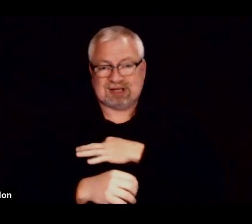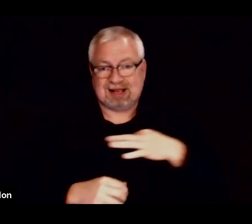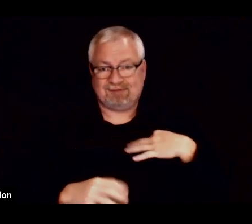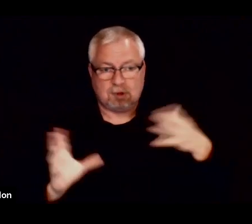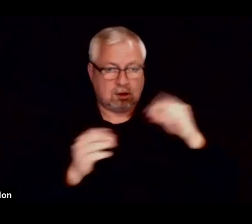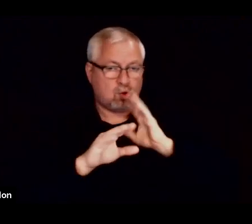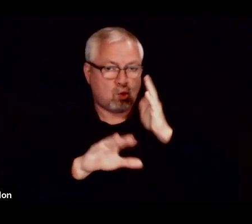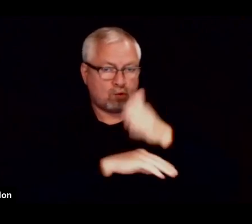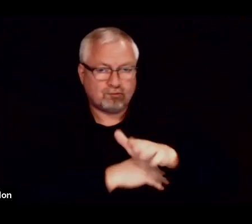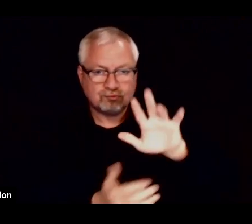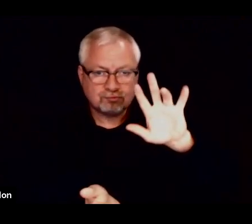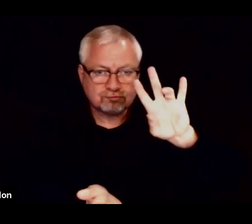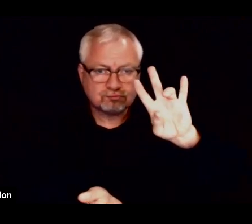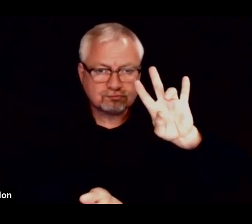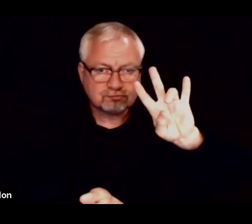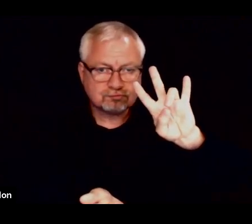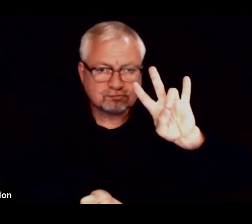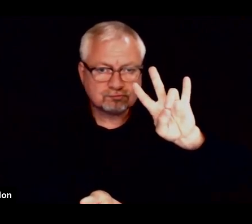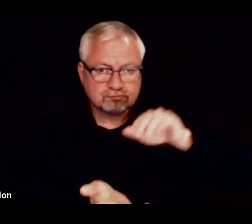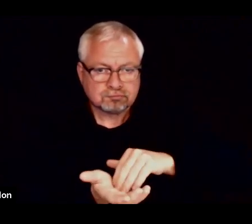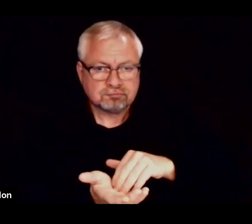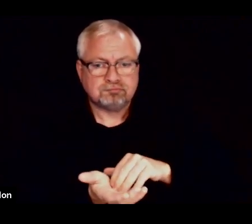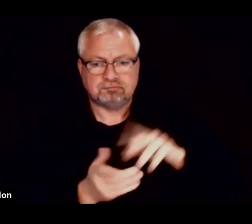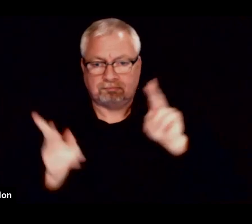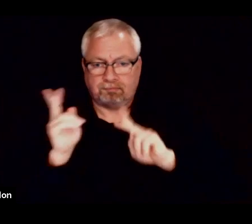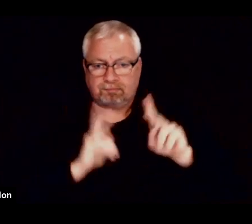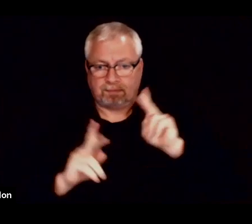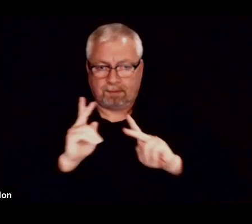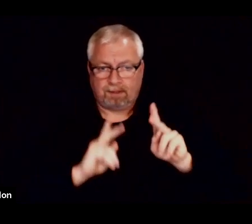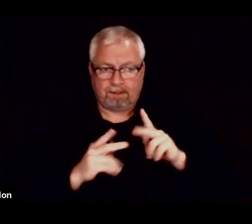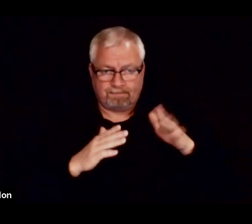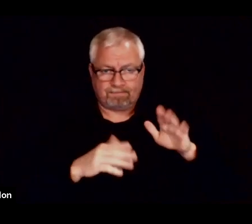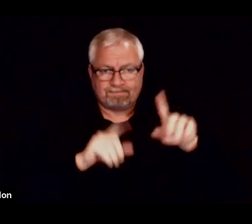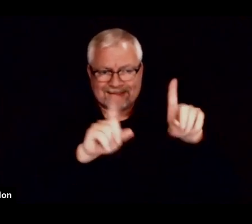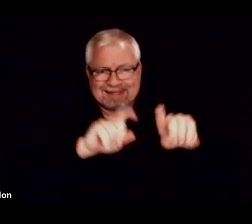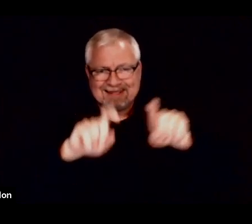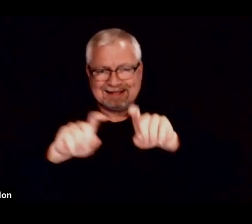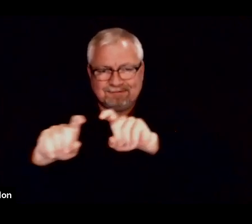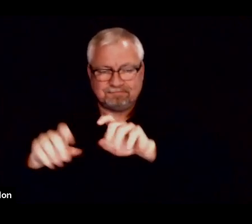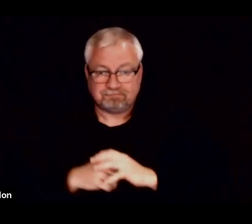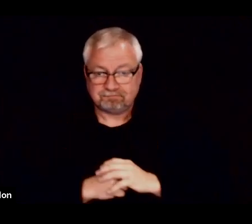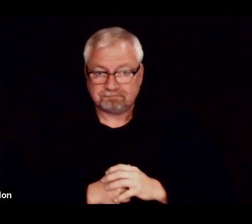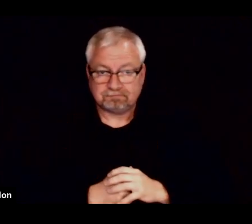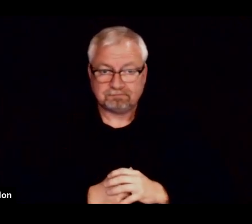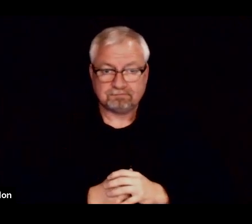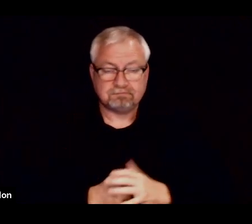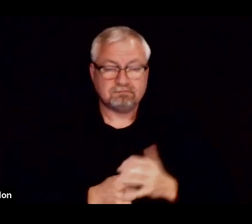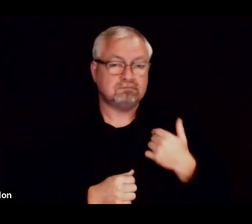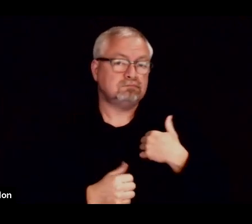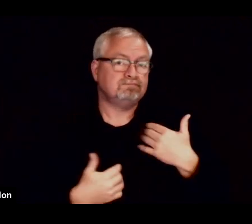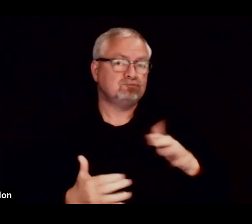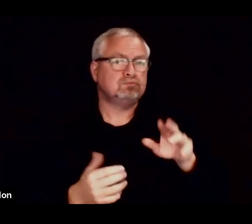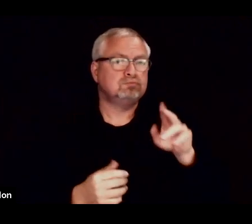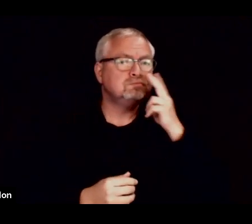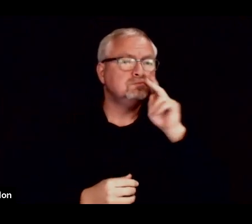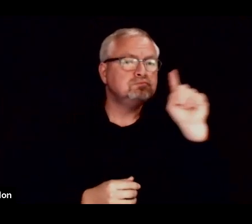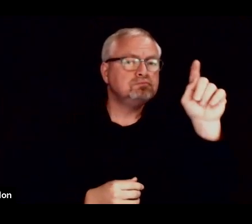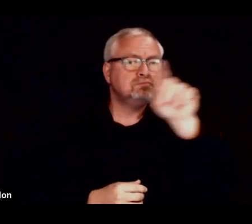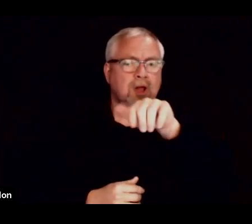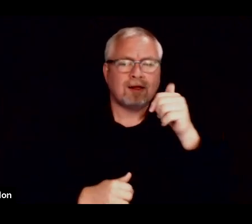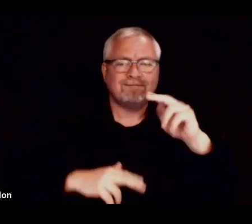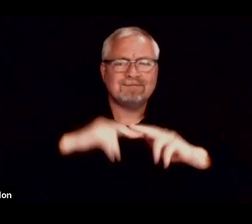over the next week. We've rolled out a survey system where facilities can request testing for their facilities, and so far